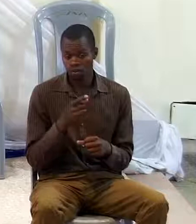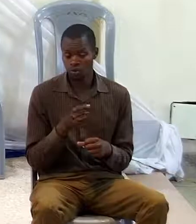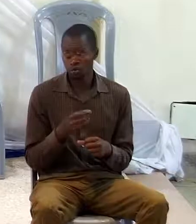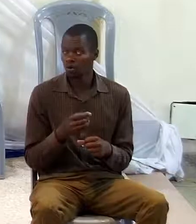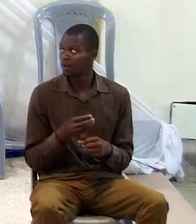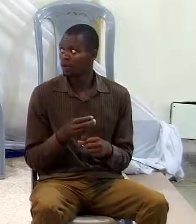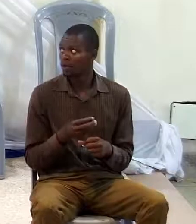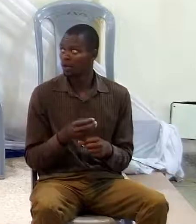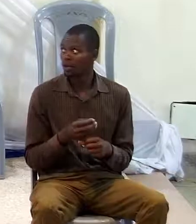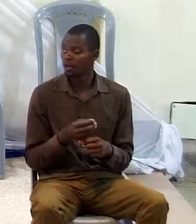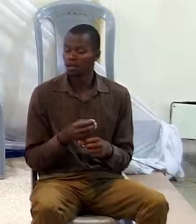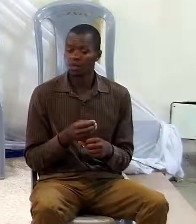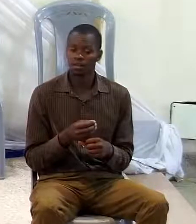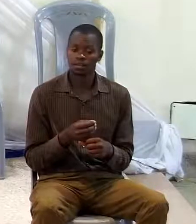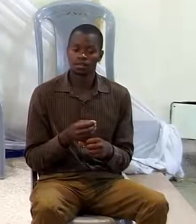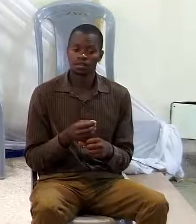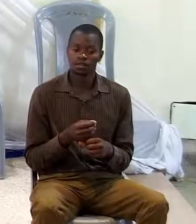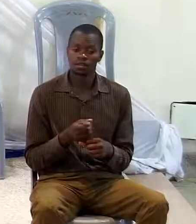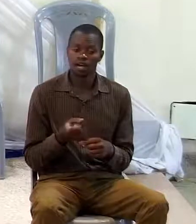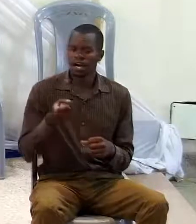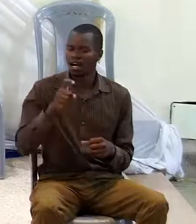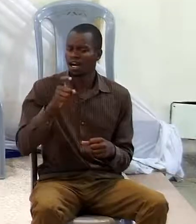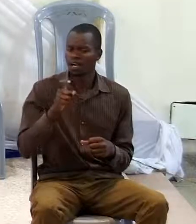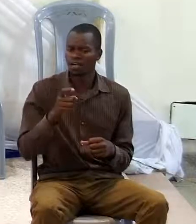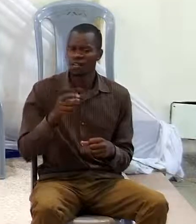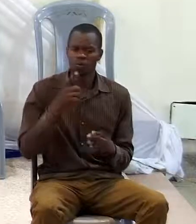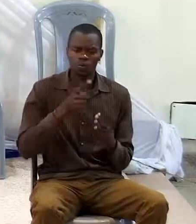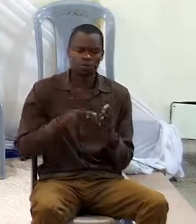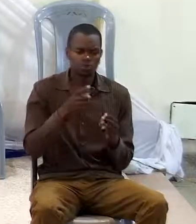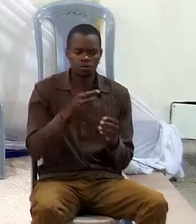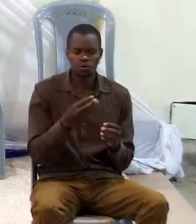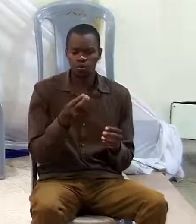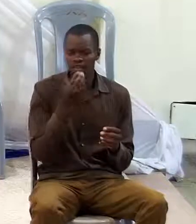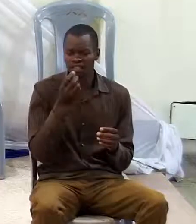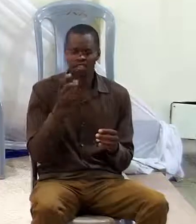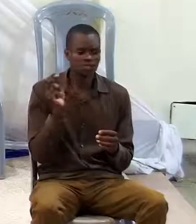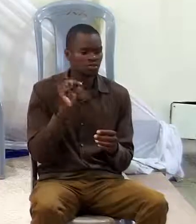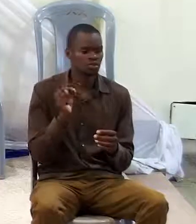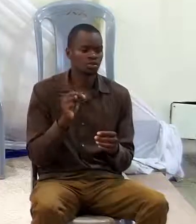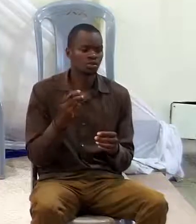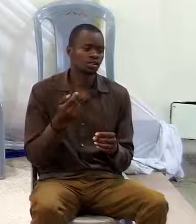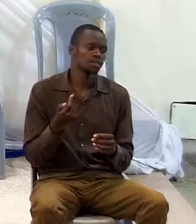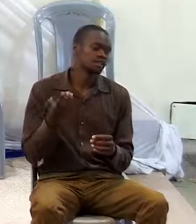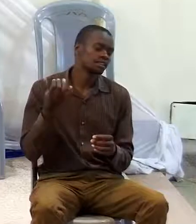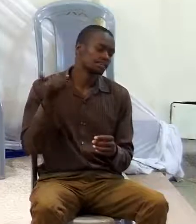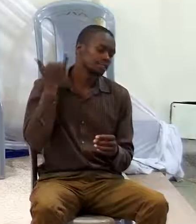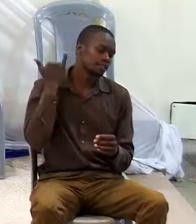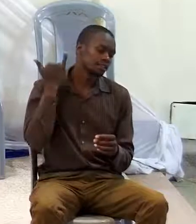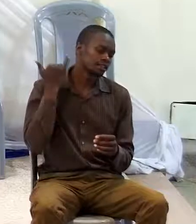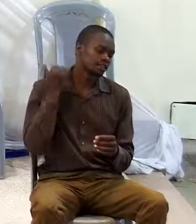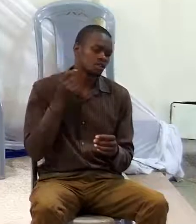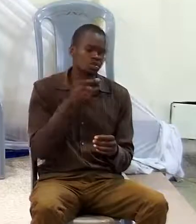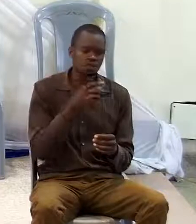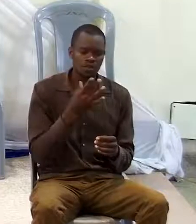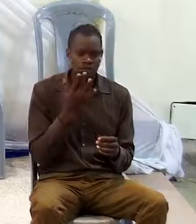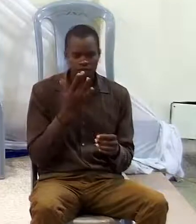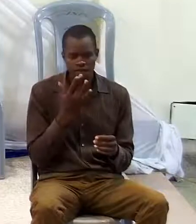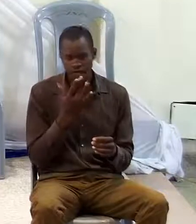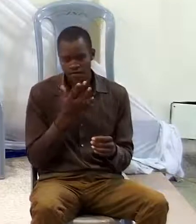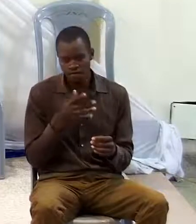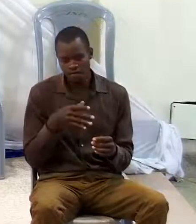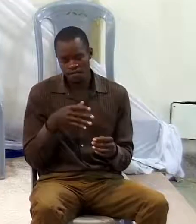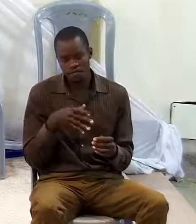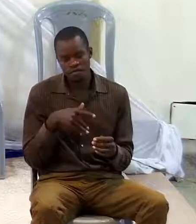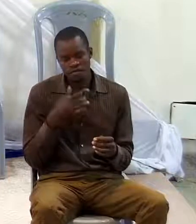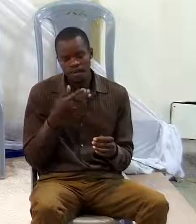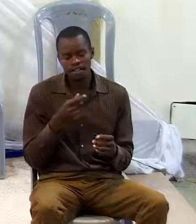You cannot compensate for ugali you didn't eat yesterday. You will find yourself eating and consuming even more.